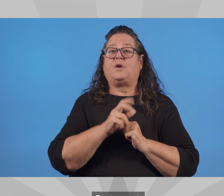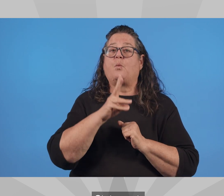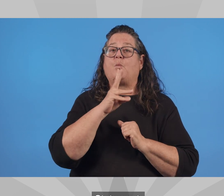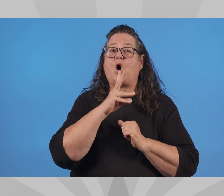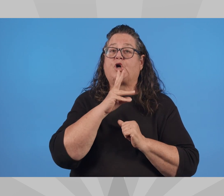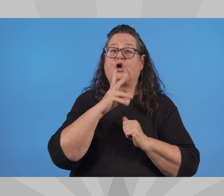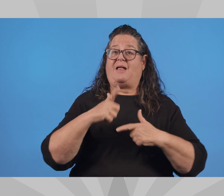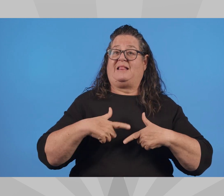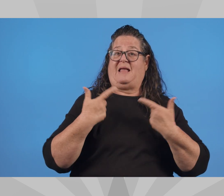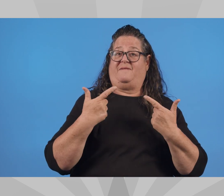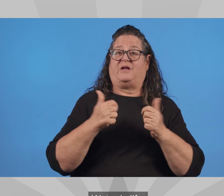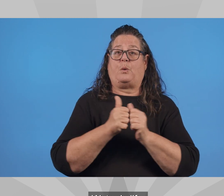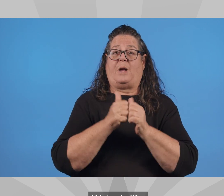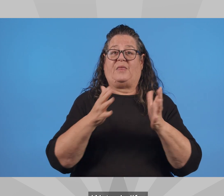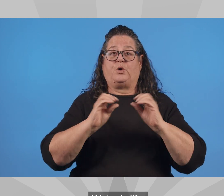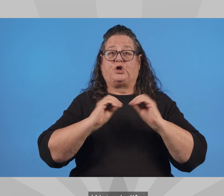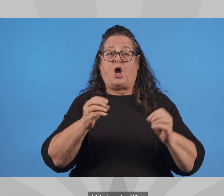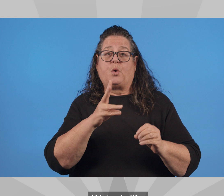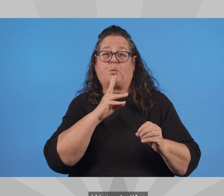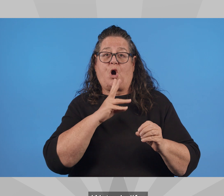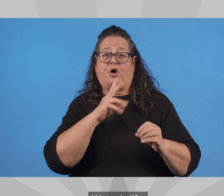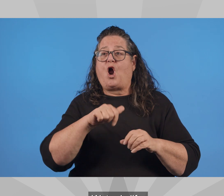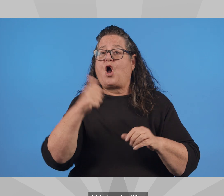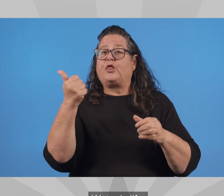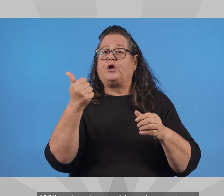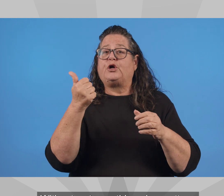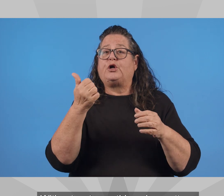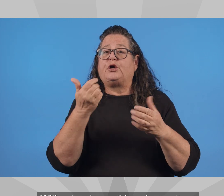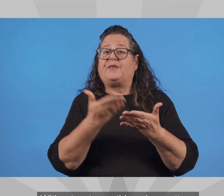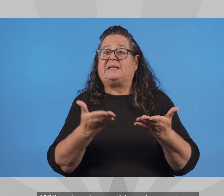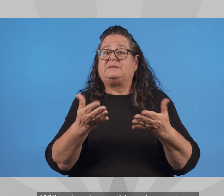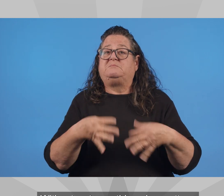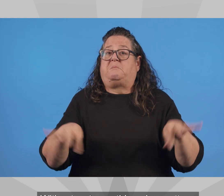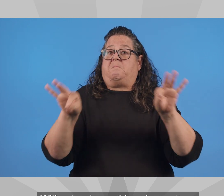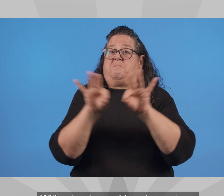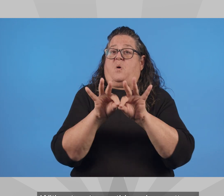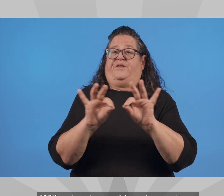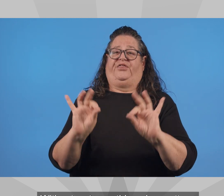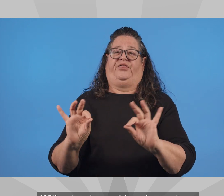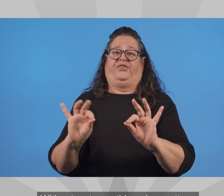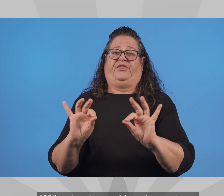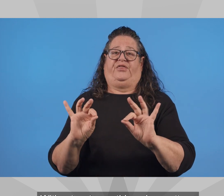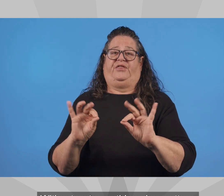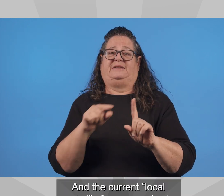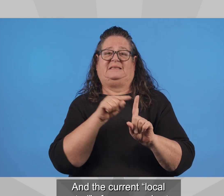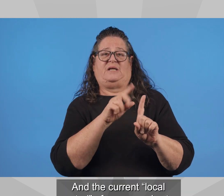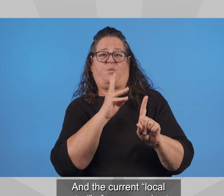Statement: Water is life. Without water, nothing else matters. And the current